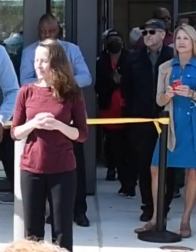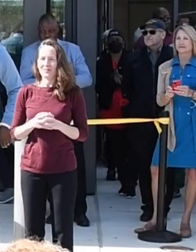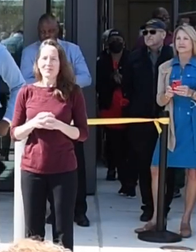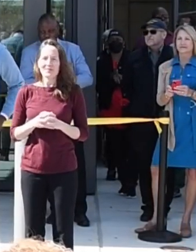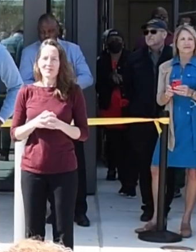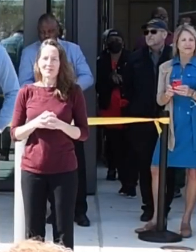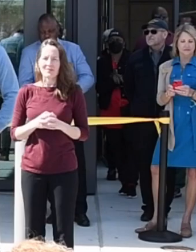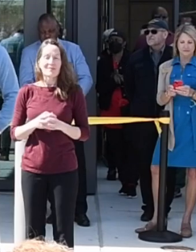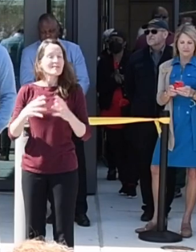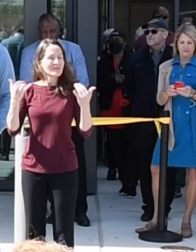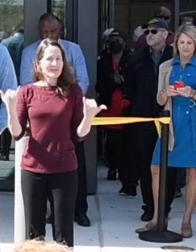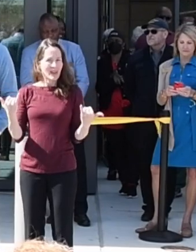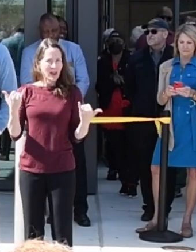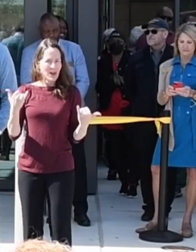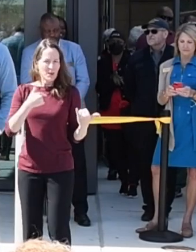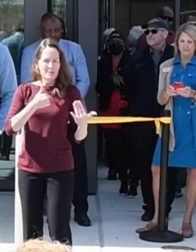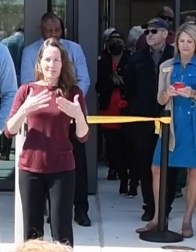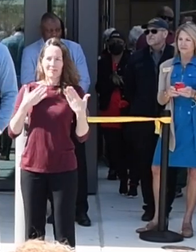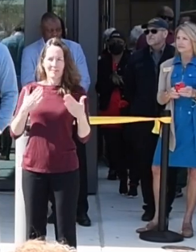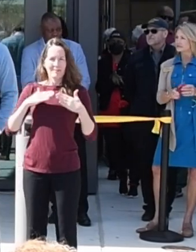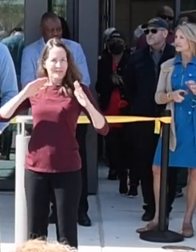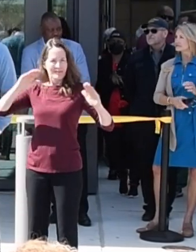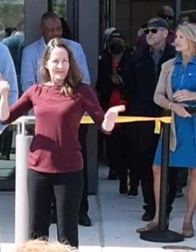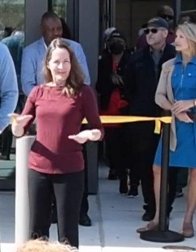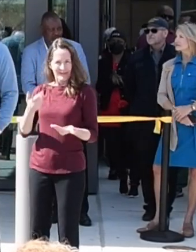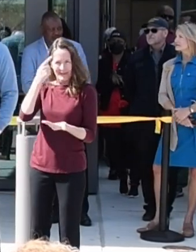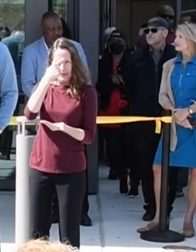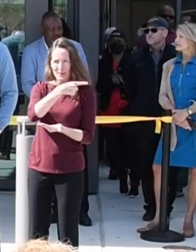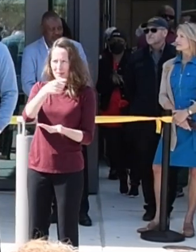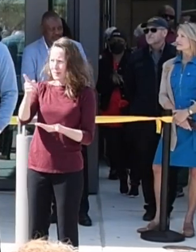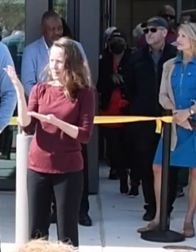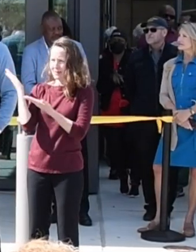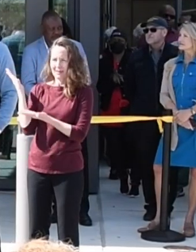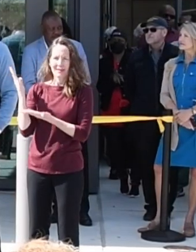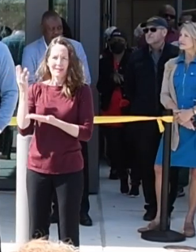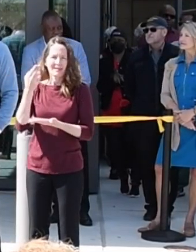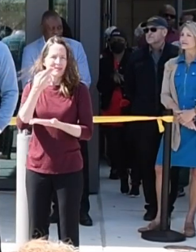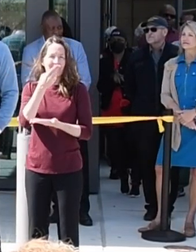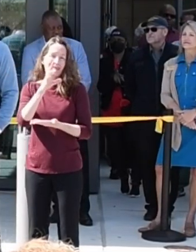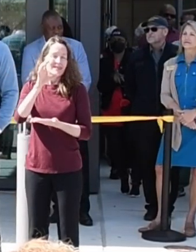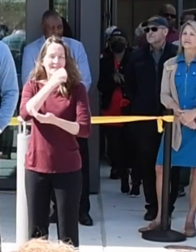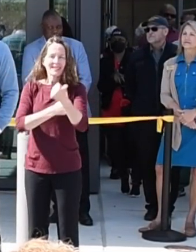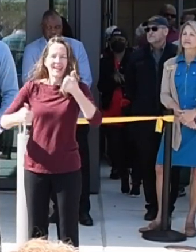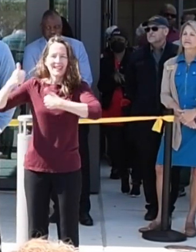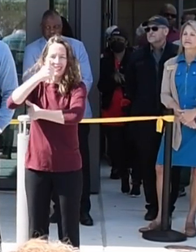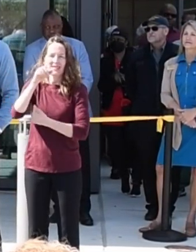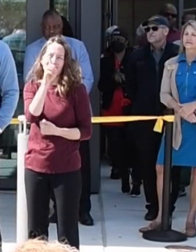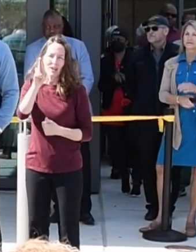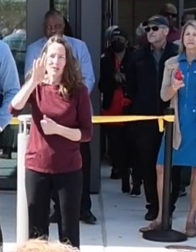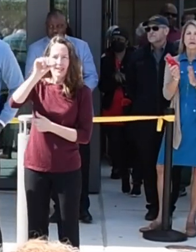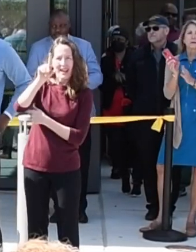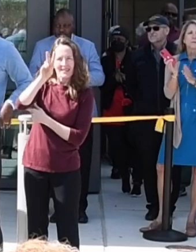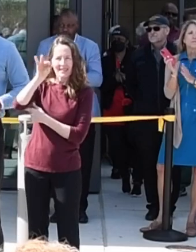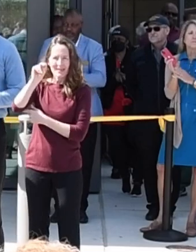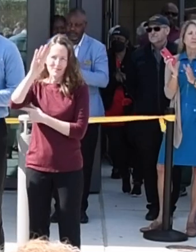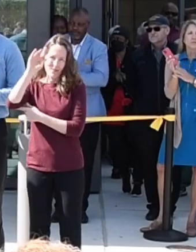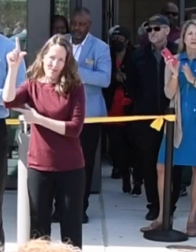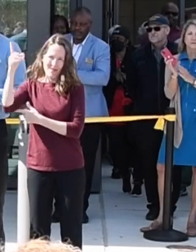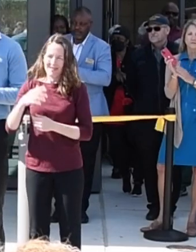Now, with great pleasure, I would like to introduce to you our County Executive, Dr. Calvin Ball.